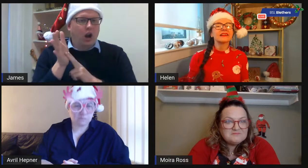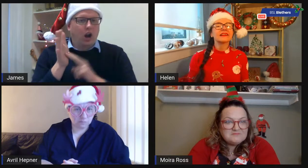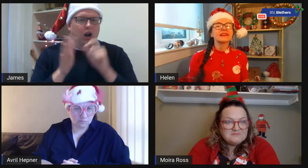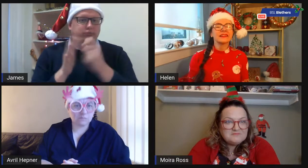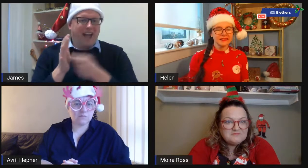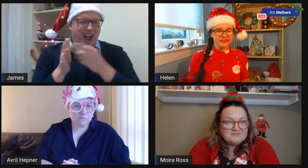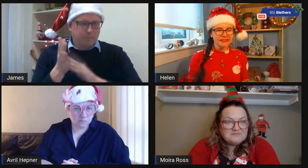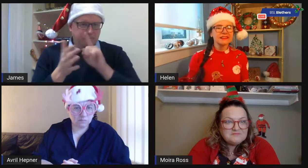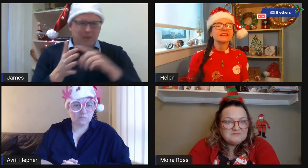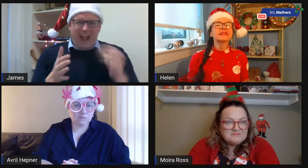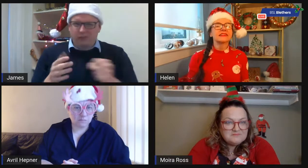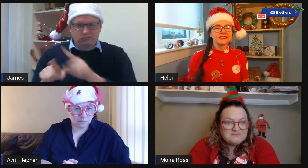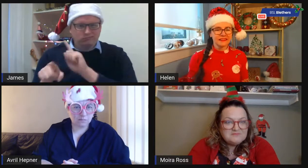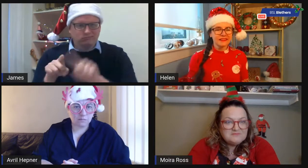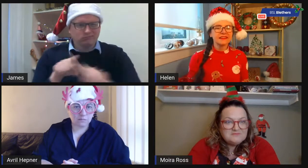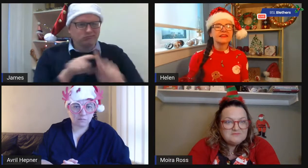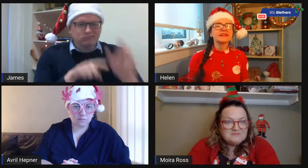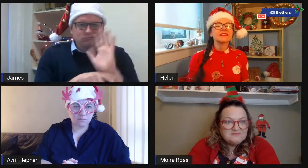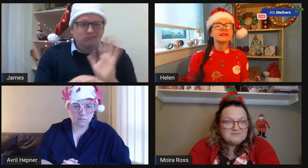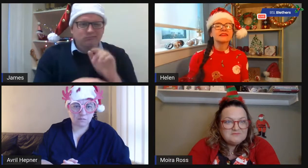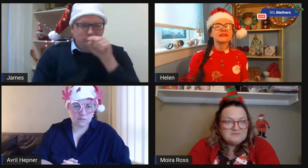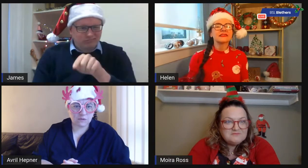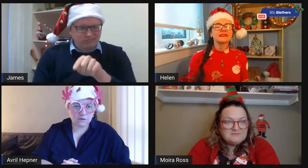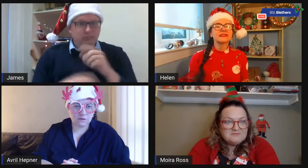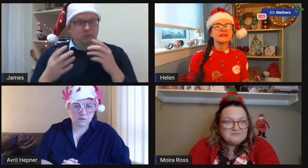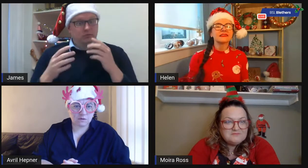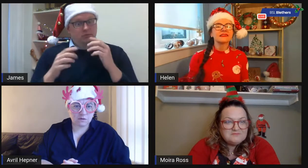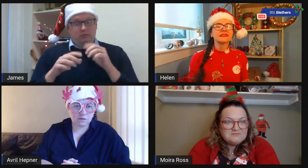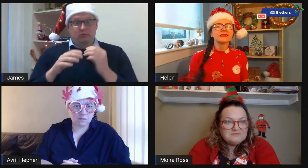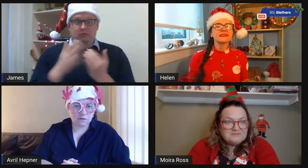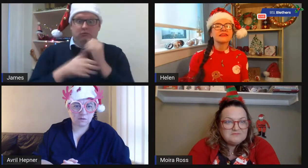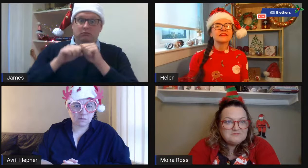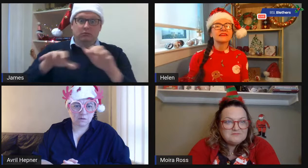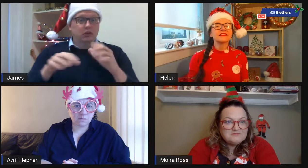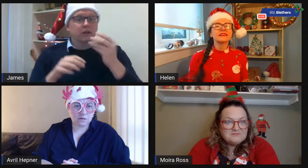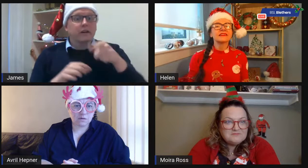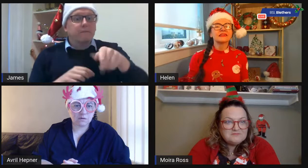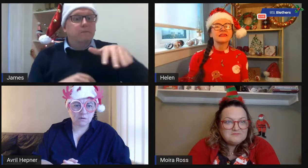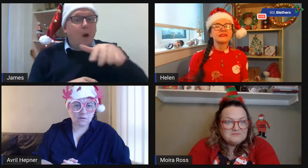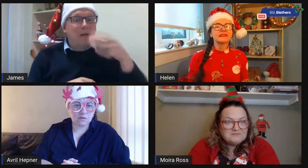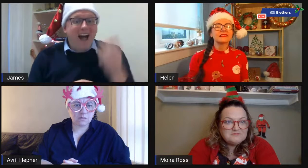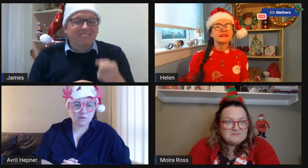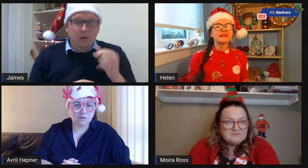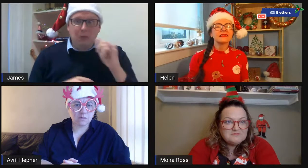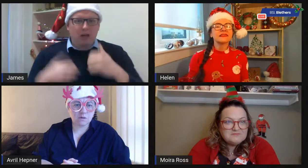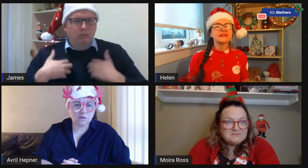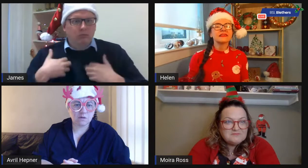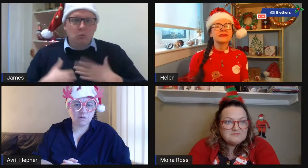it. Also What else on have you got up Amazon, your sleeve? oh well, on Amazon Prime we have some new releases.